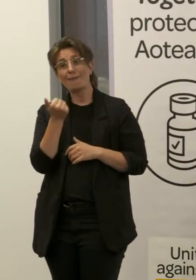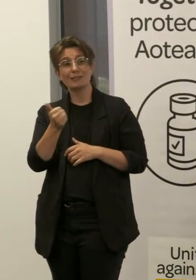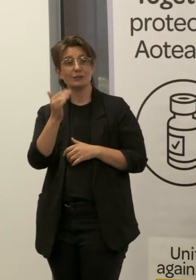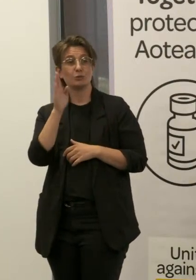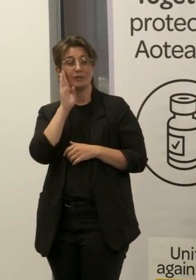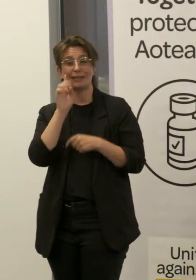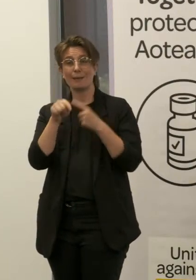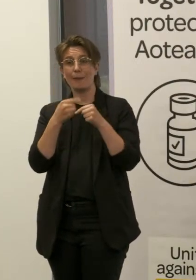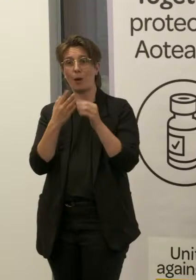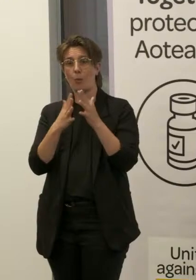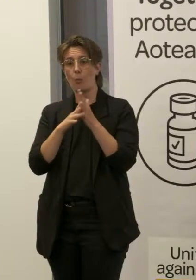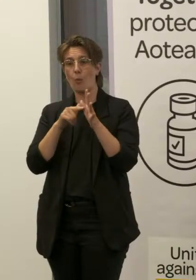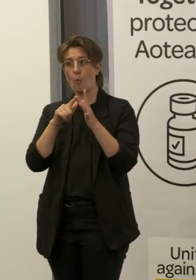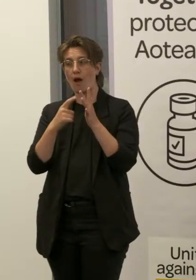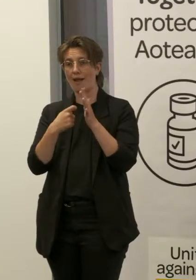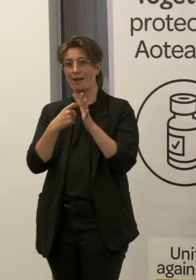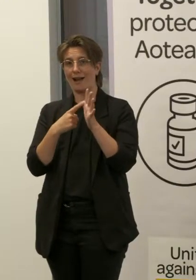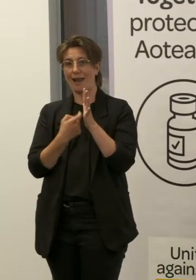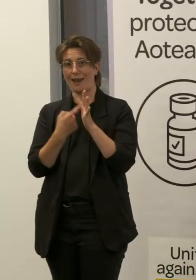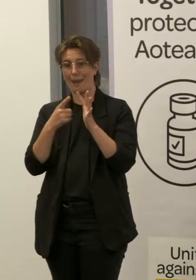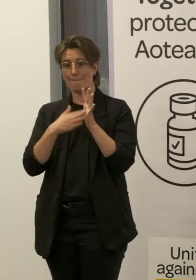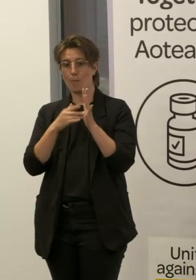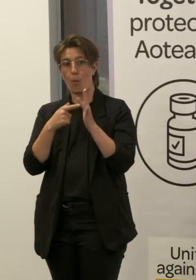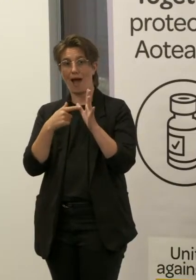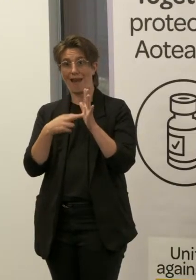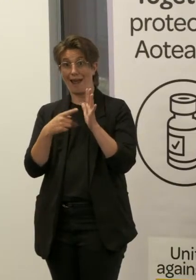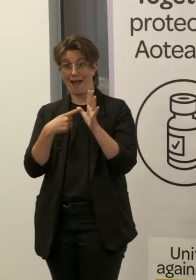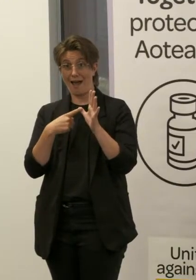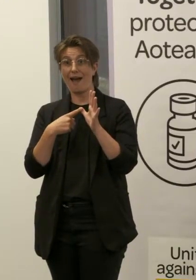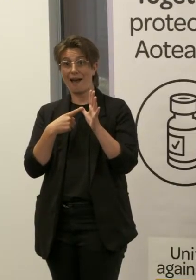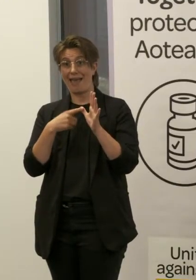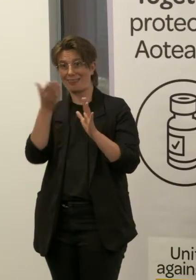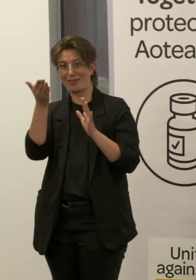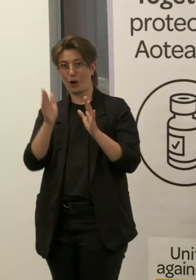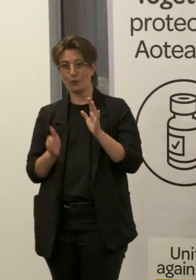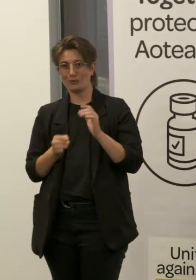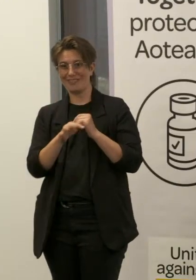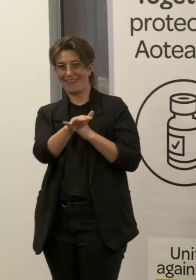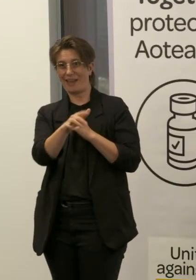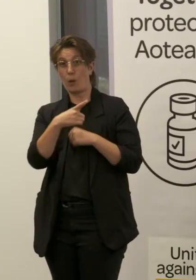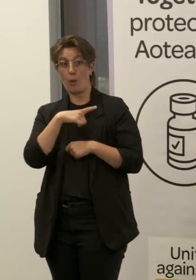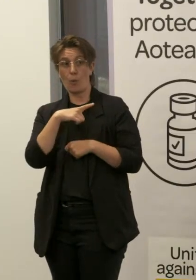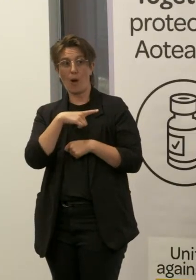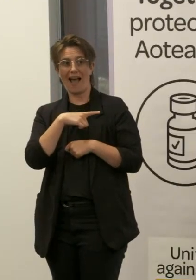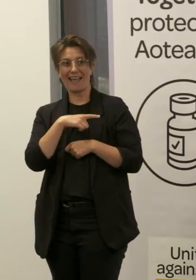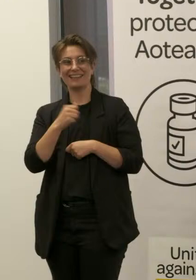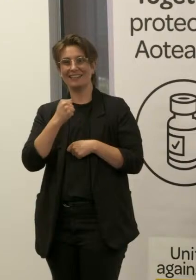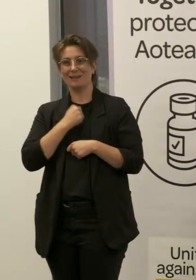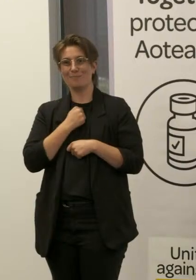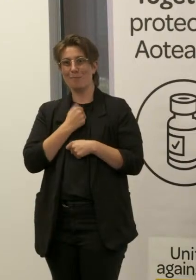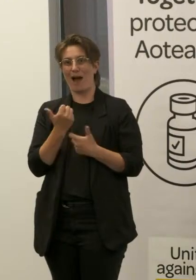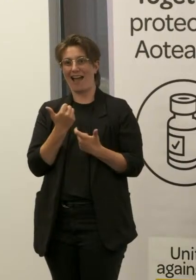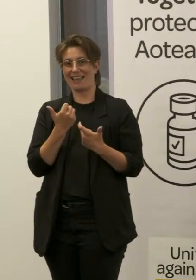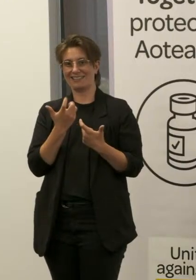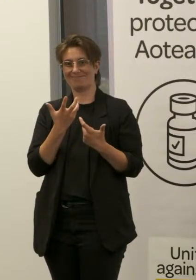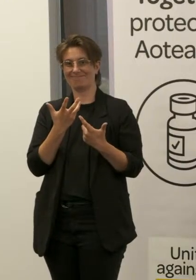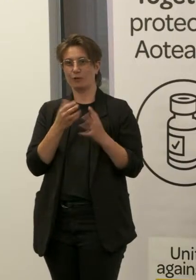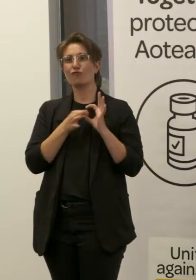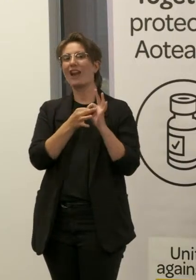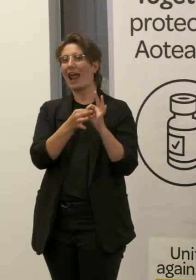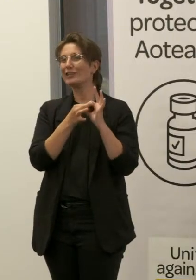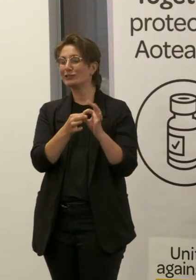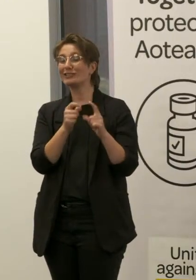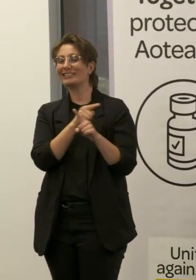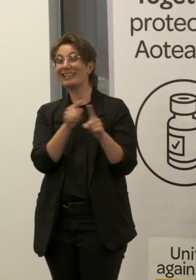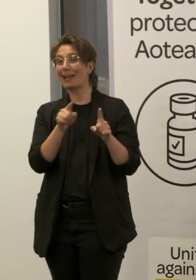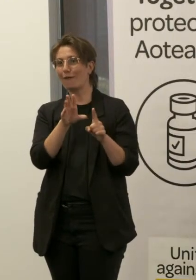Waikato Moana and the coast, because my Ngāti Whare Tūhoi and Ngāti Porou relations will be ecstatic that